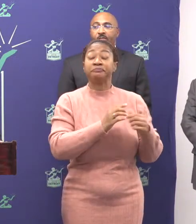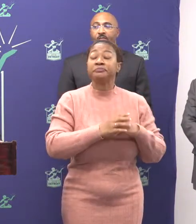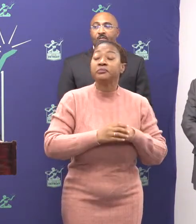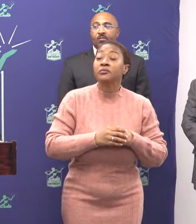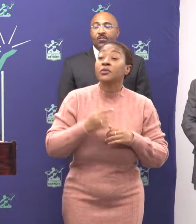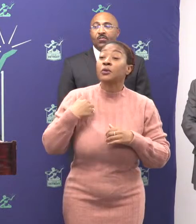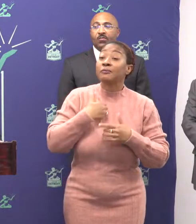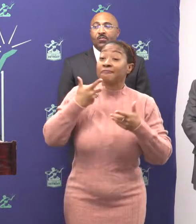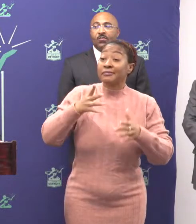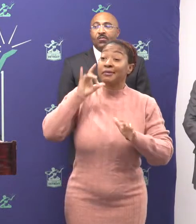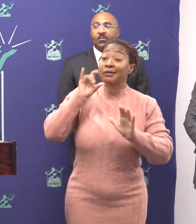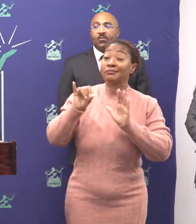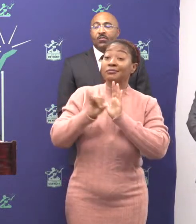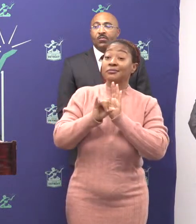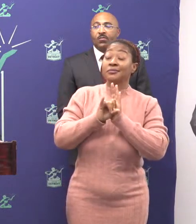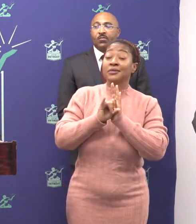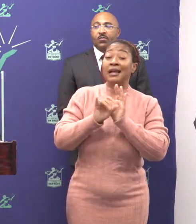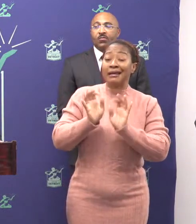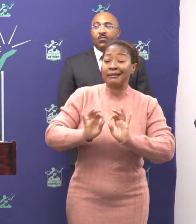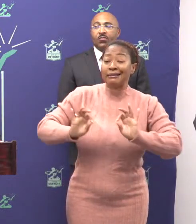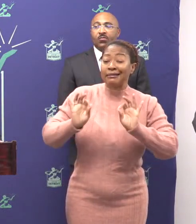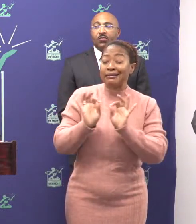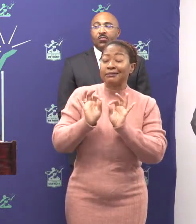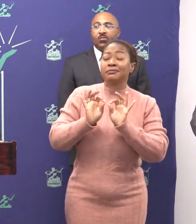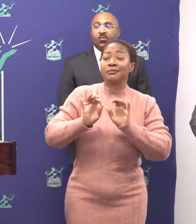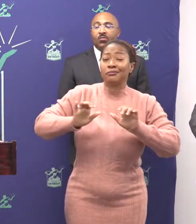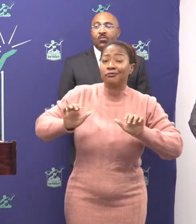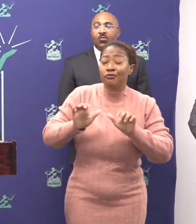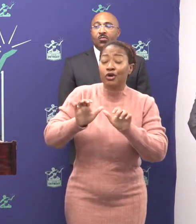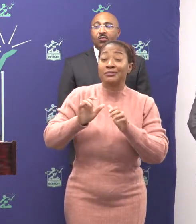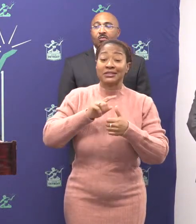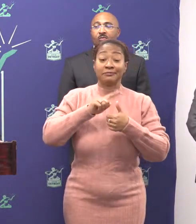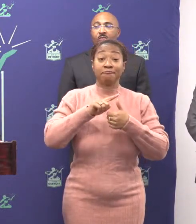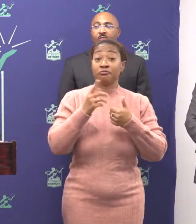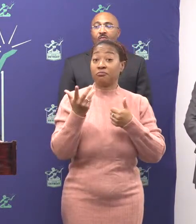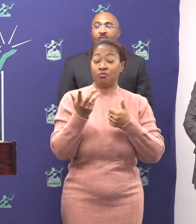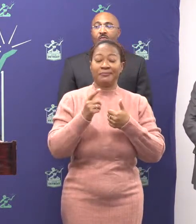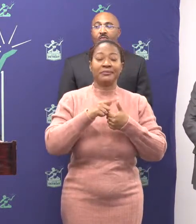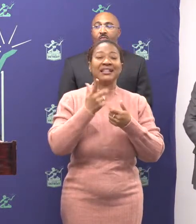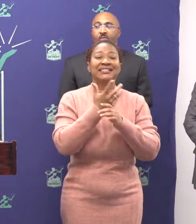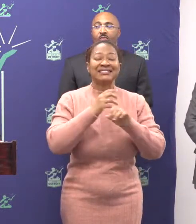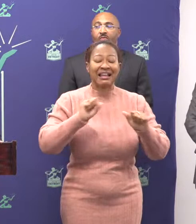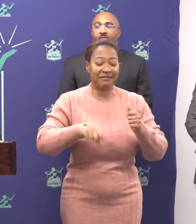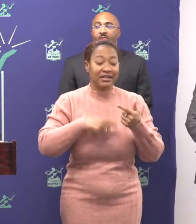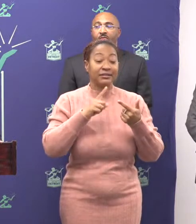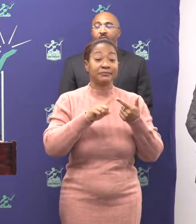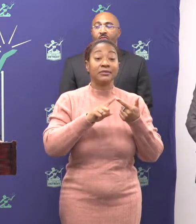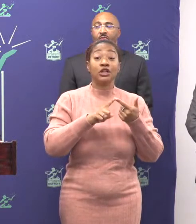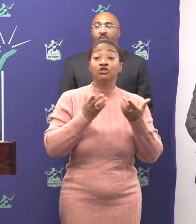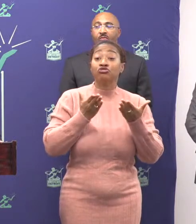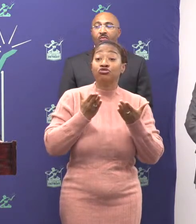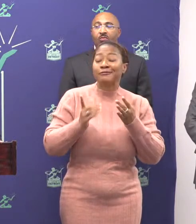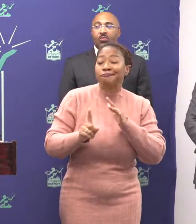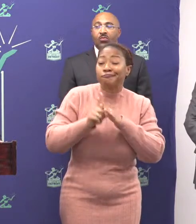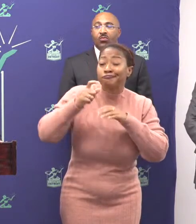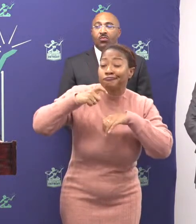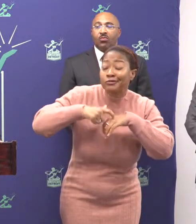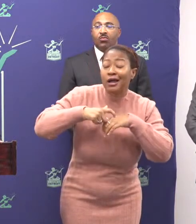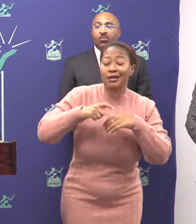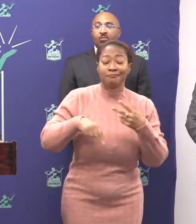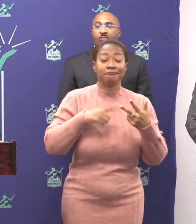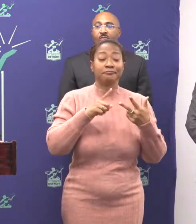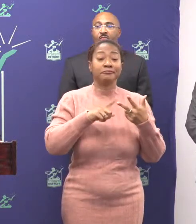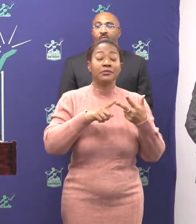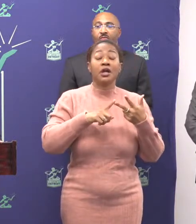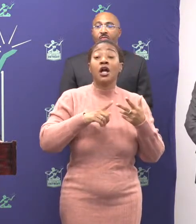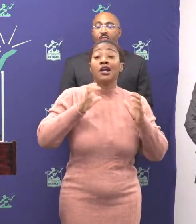We've identified key performance indicators in the areas of safety, service reliability, customer